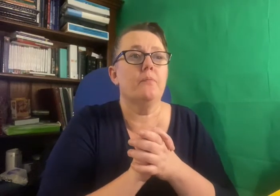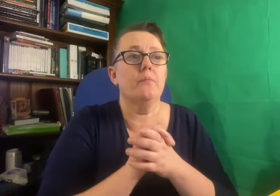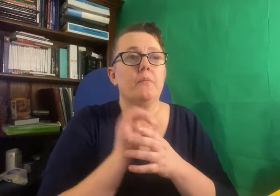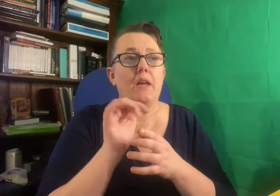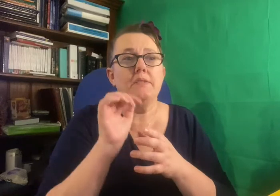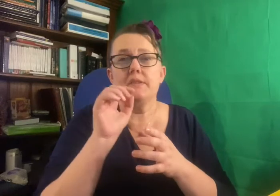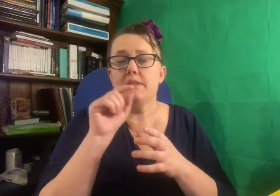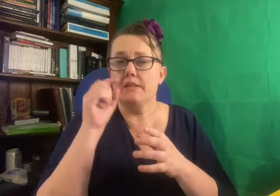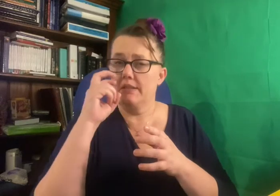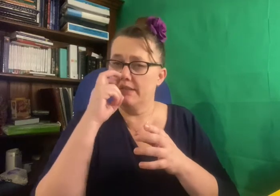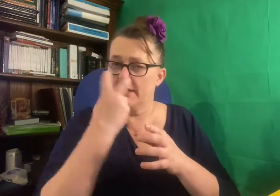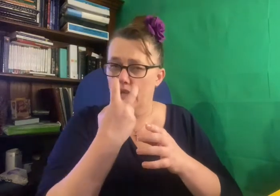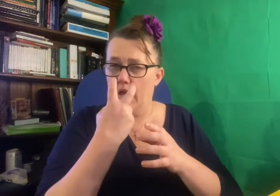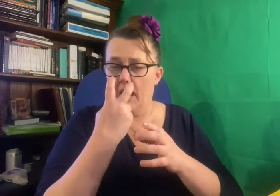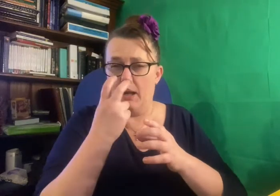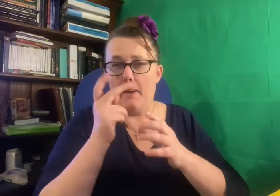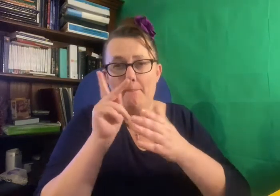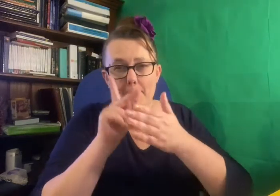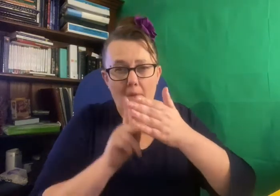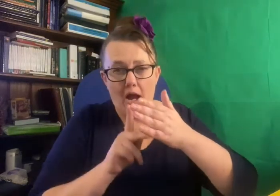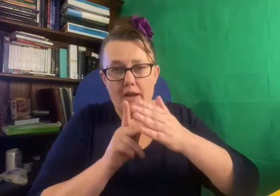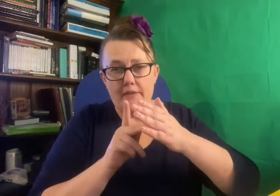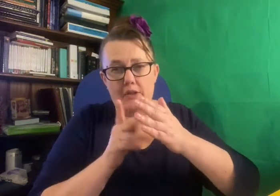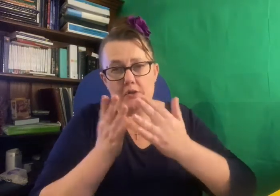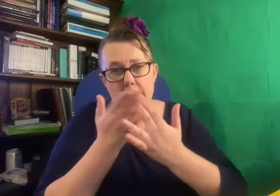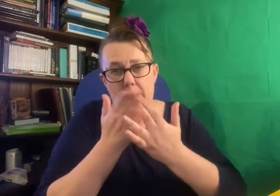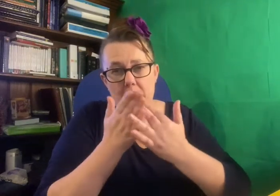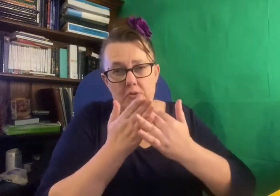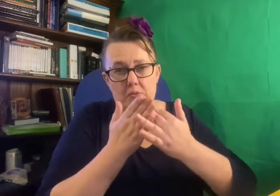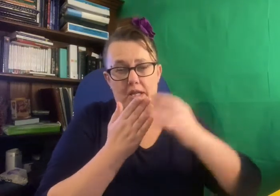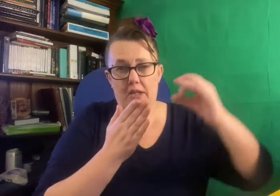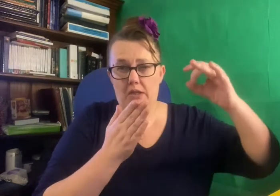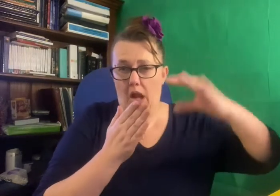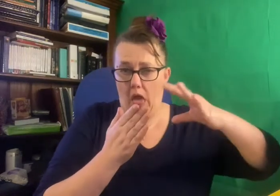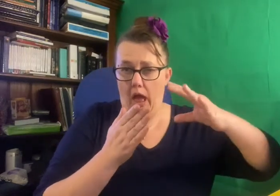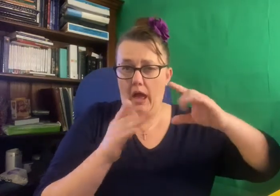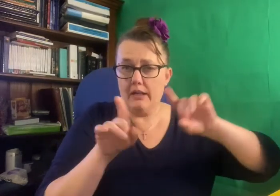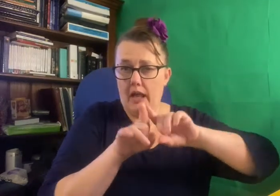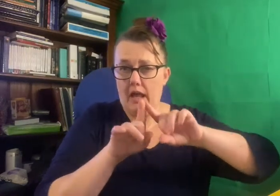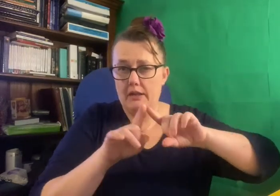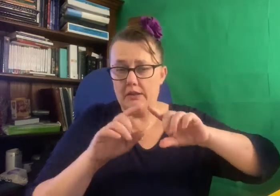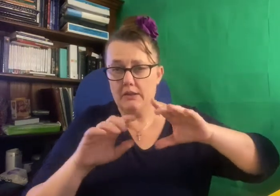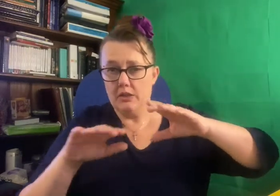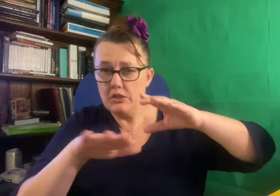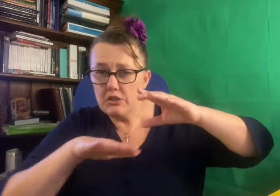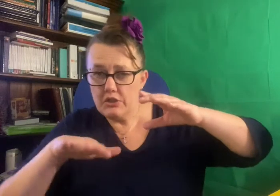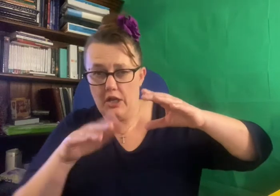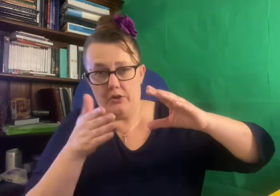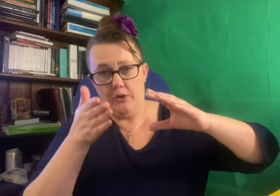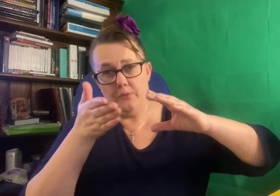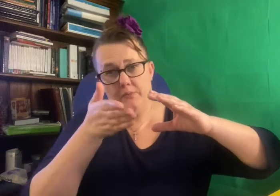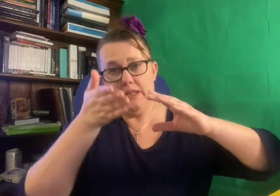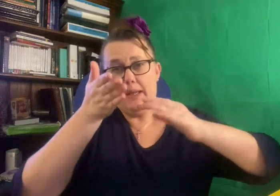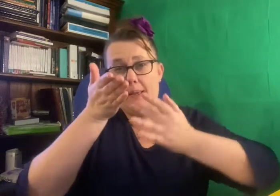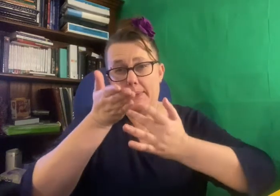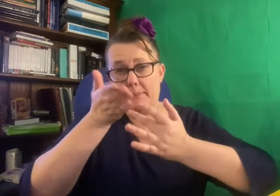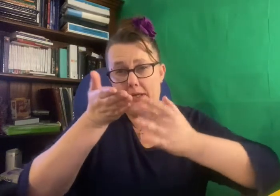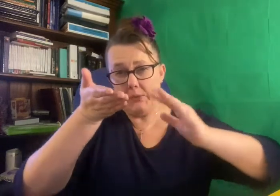So it's right there in the middle. It's the darkest part of the shadow in the middle there, of the light side and the